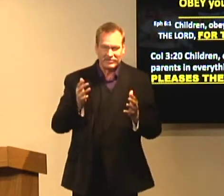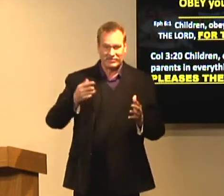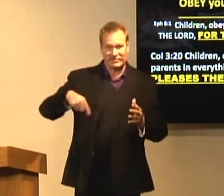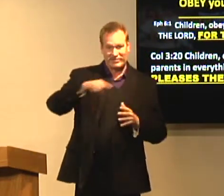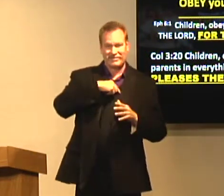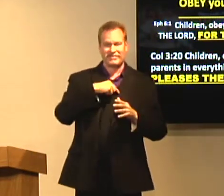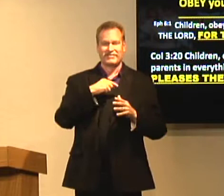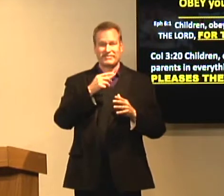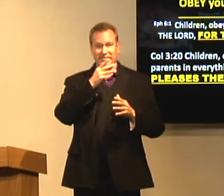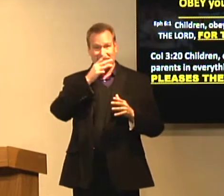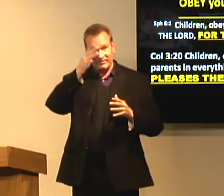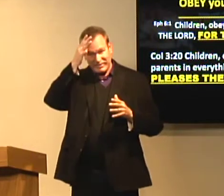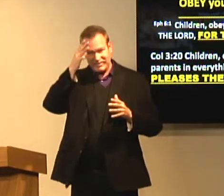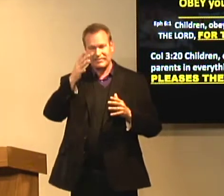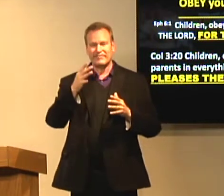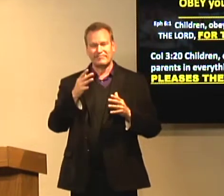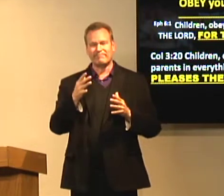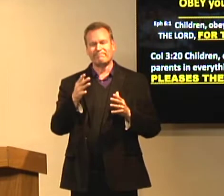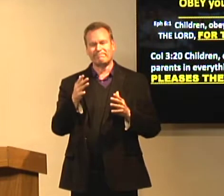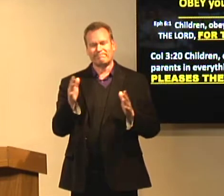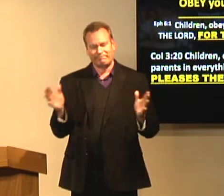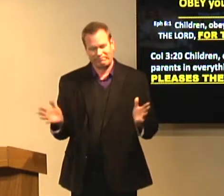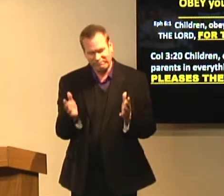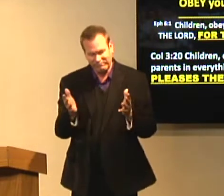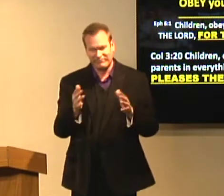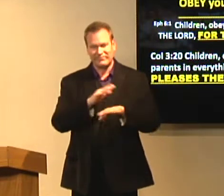So I want to encourage everyone here